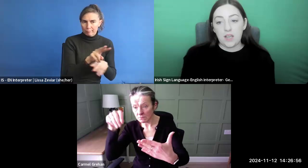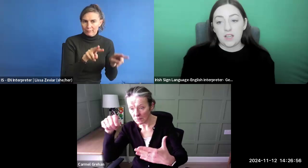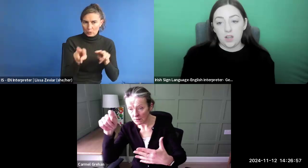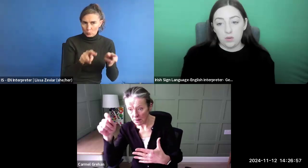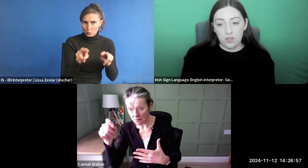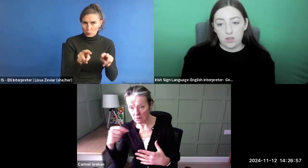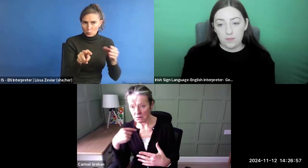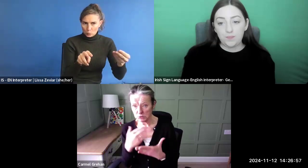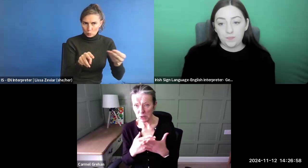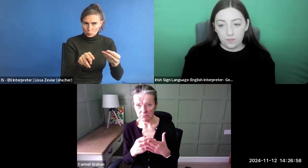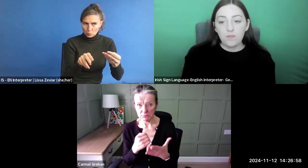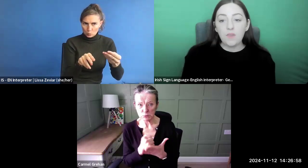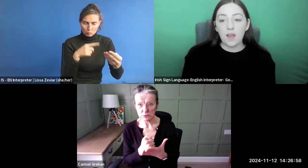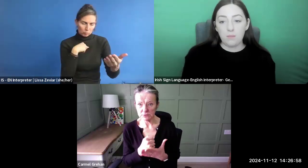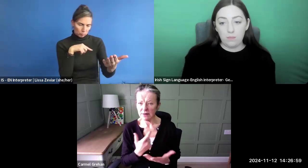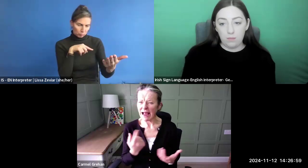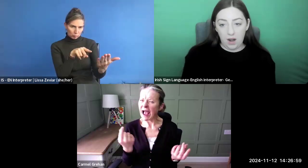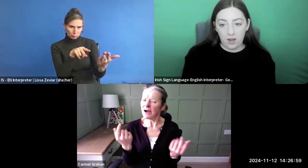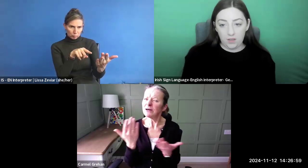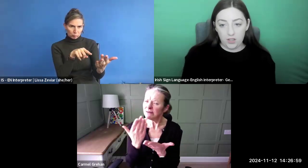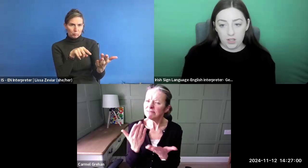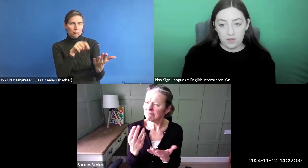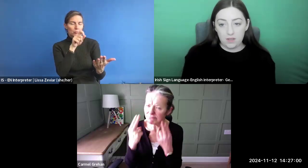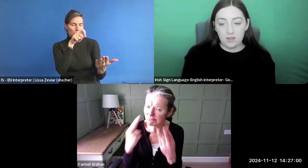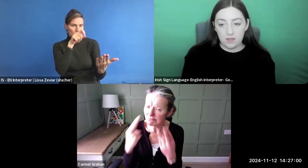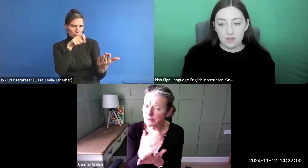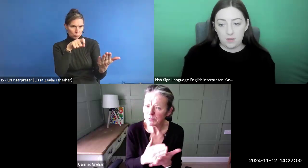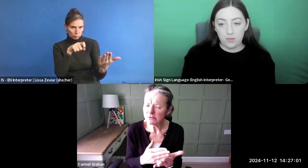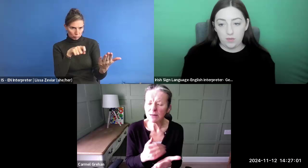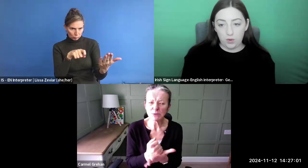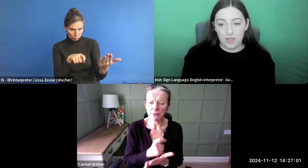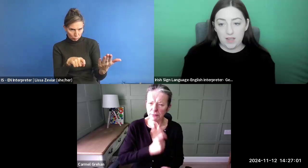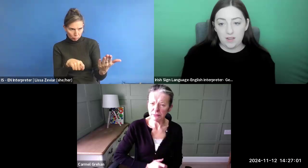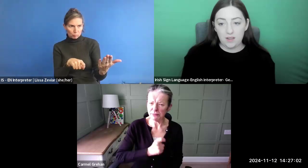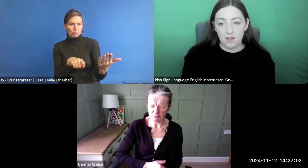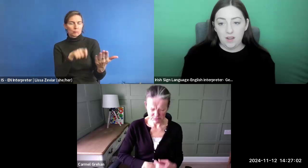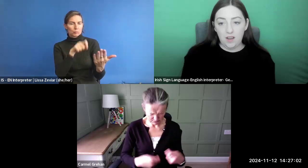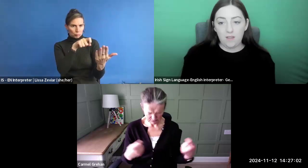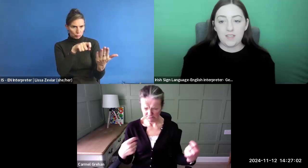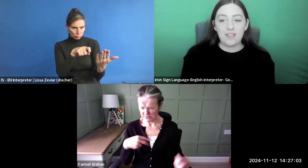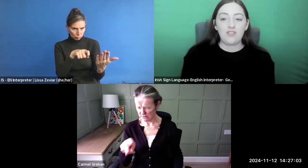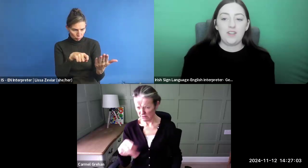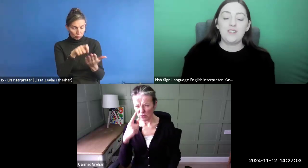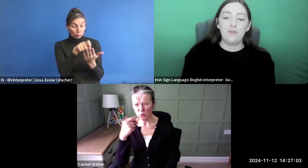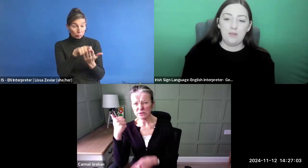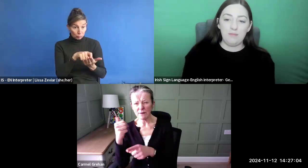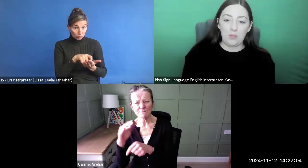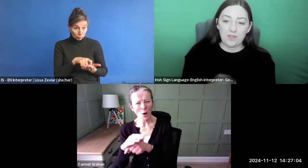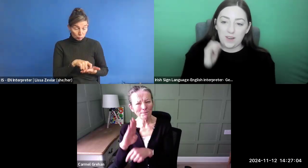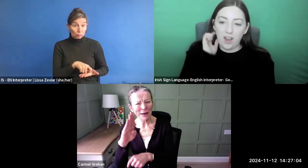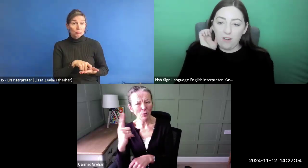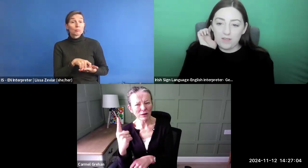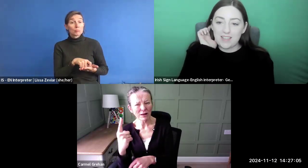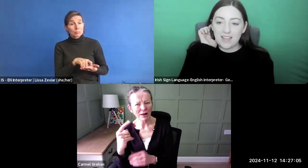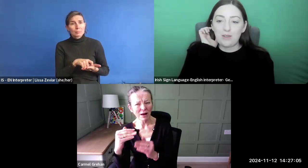and I would take note and mark on the students' performance. And obviously, naturally, some of them